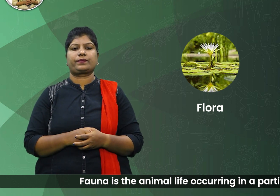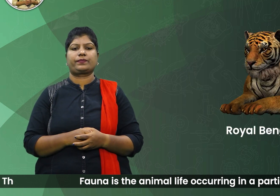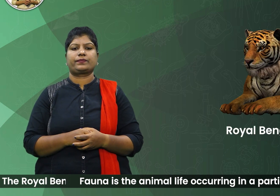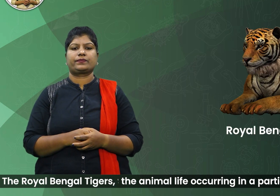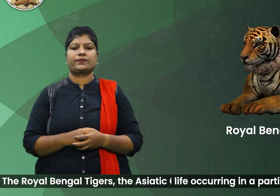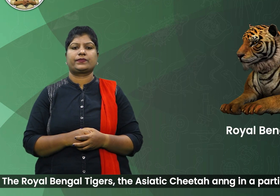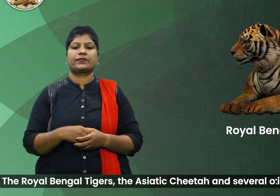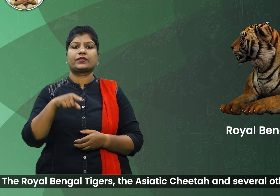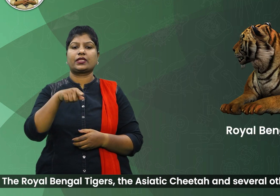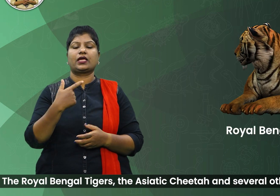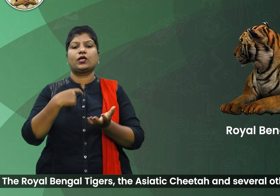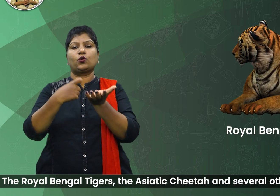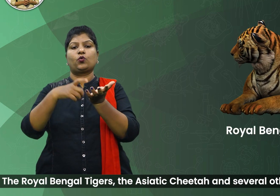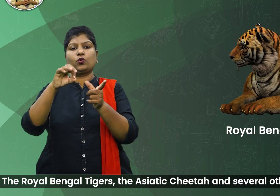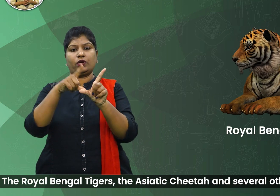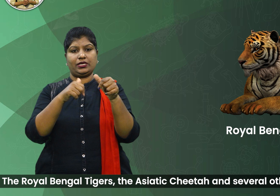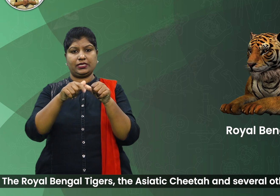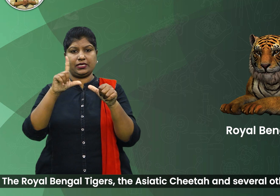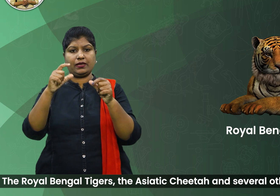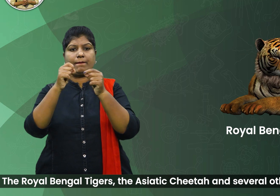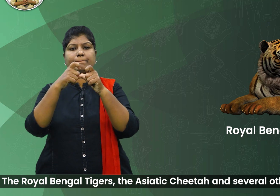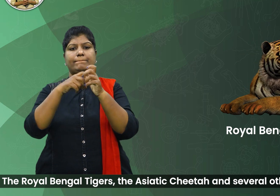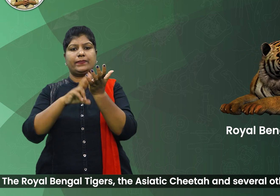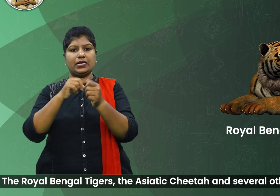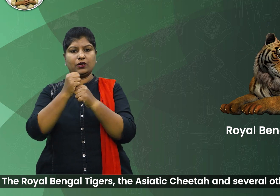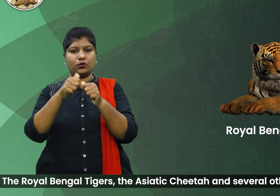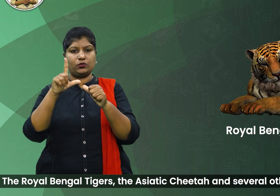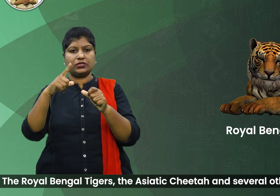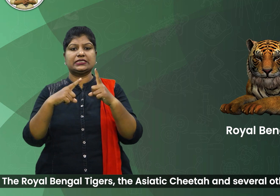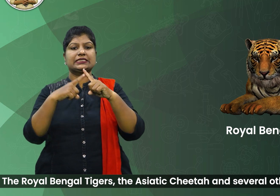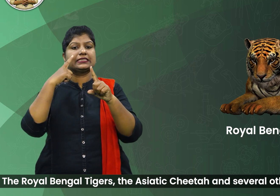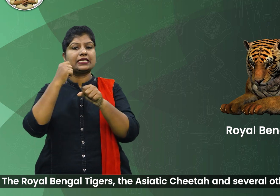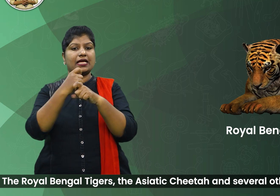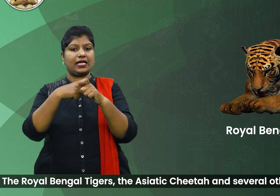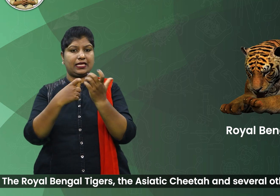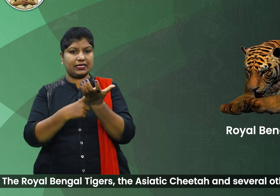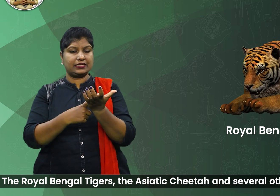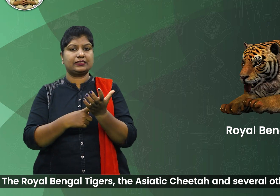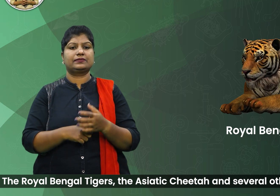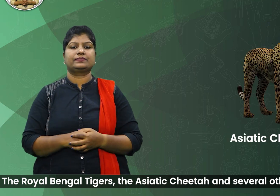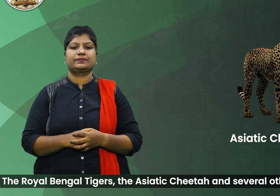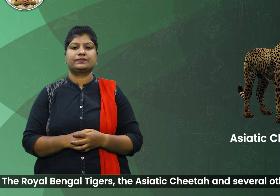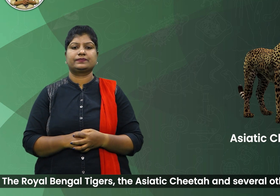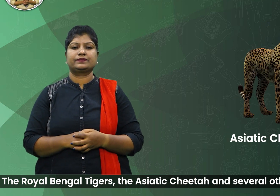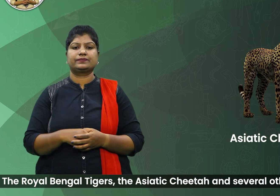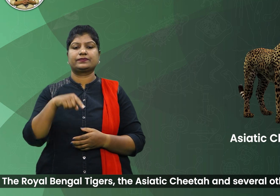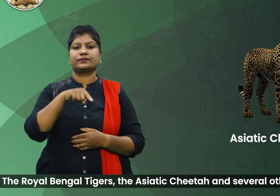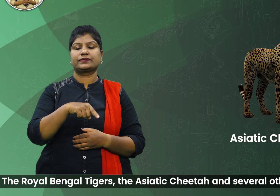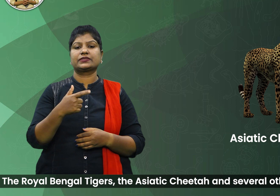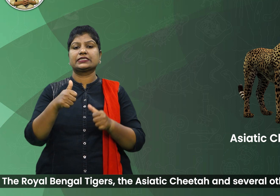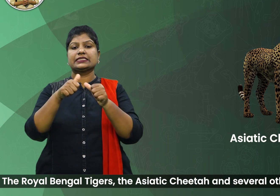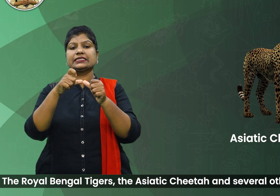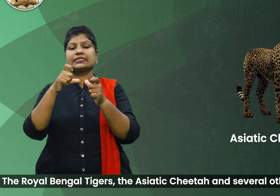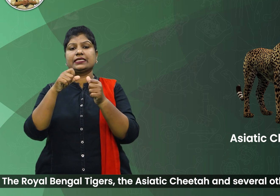The Royal Bengal tigers, the Asiatic